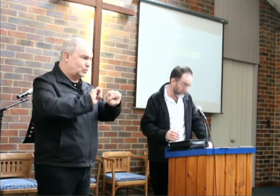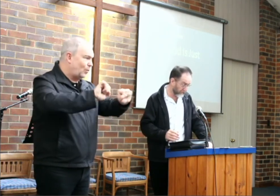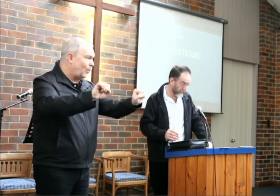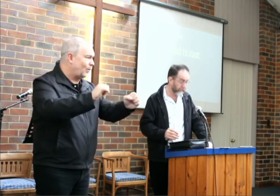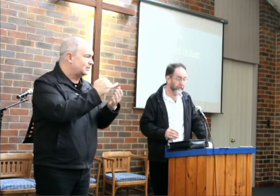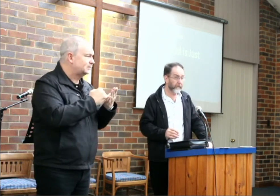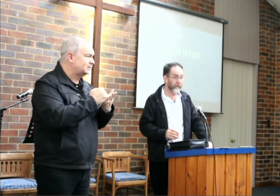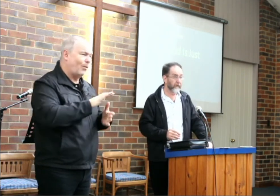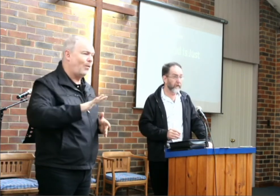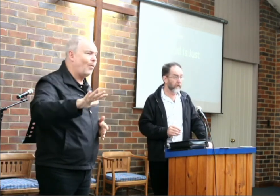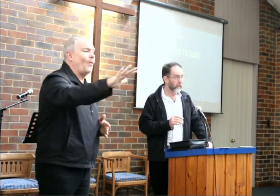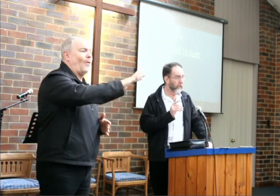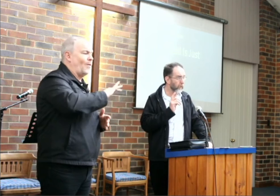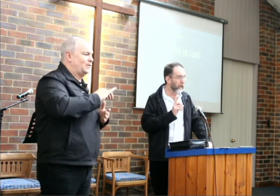sins.